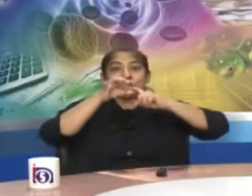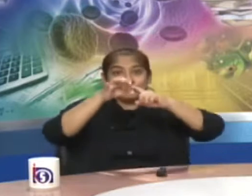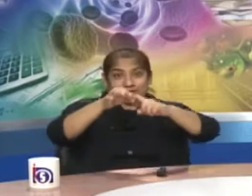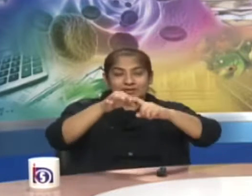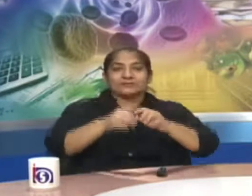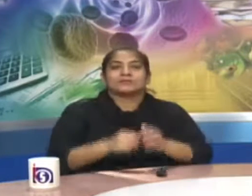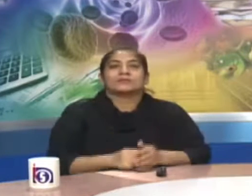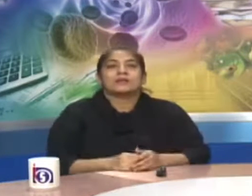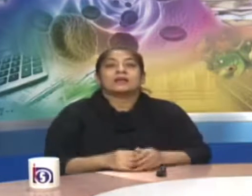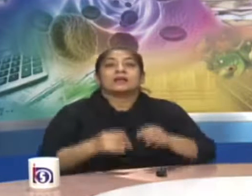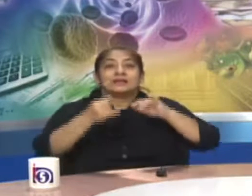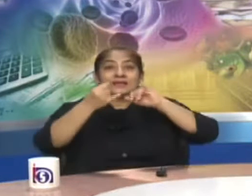Second question